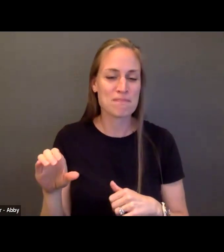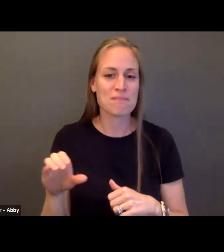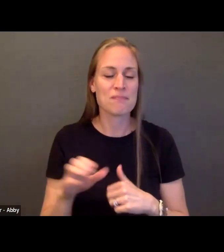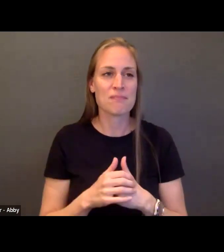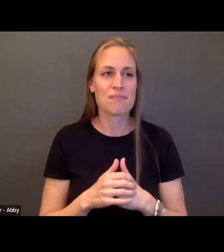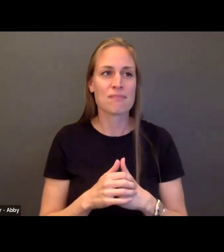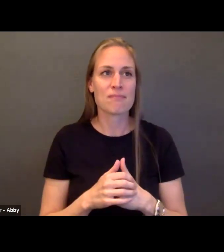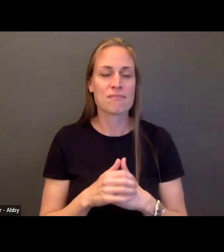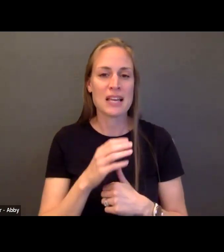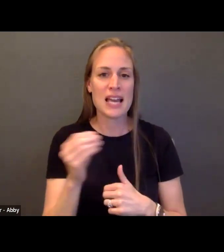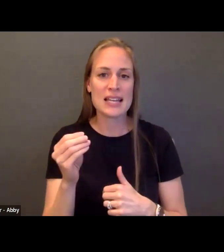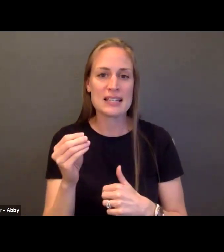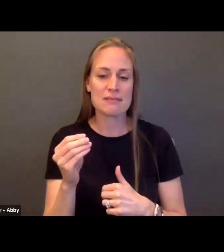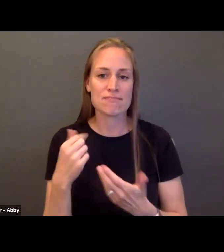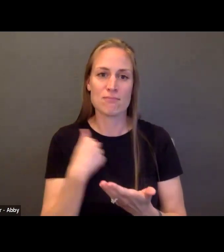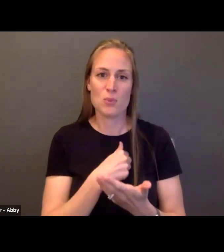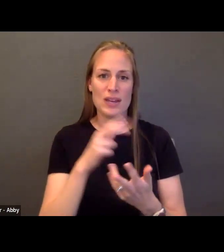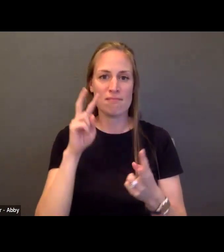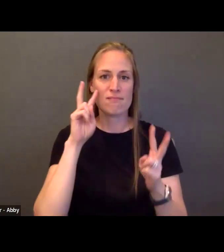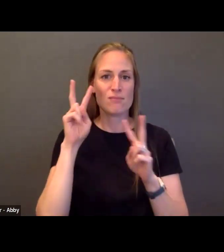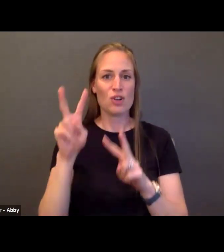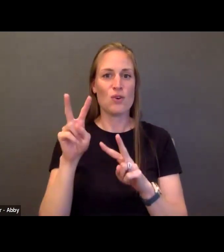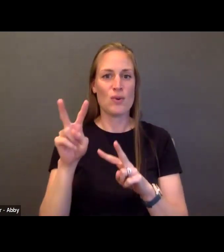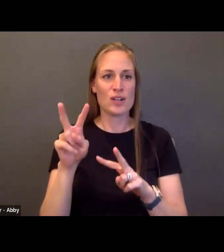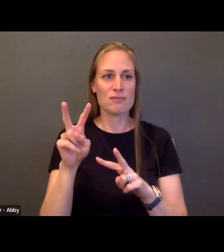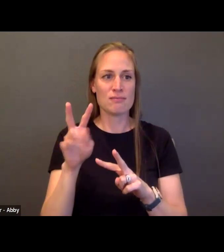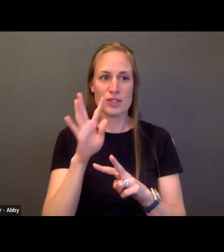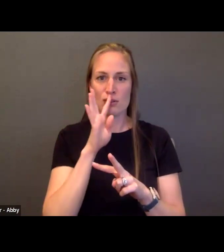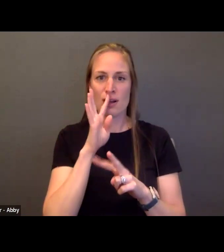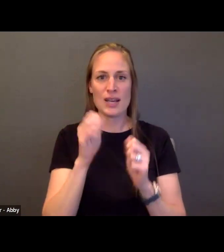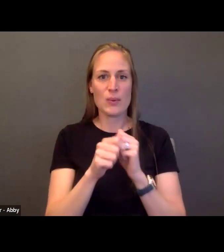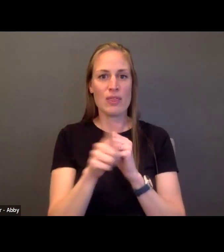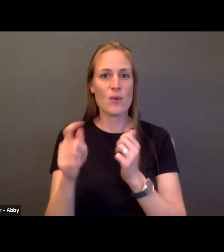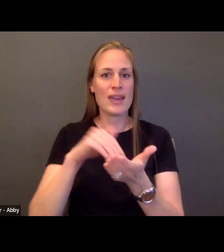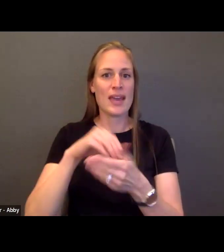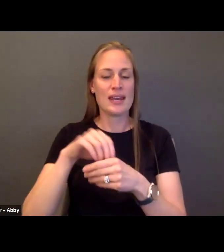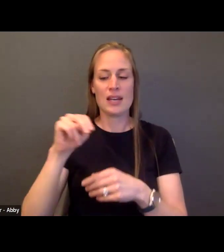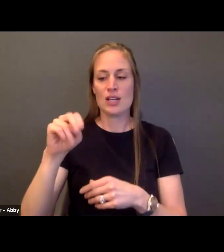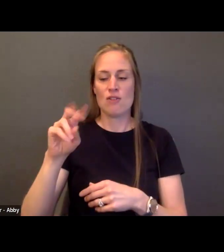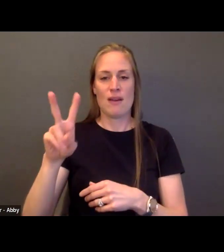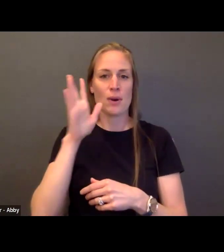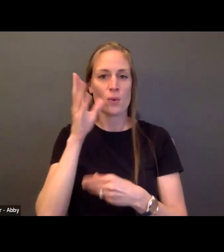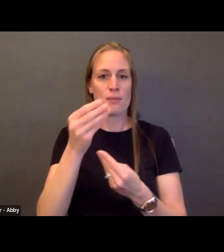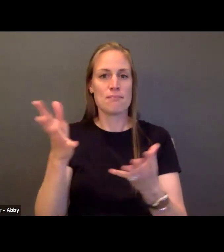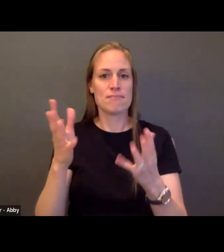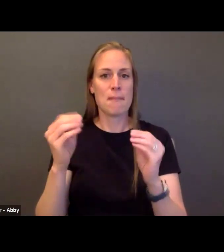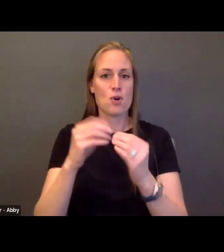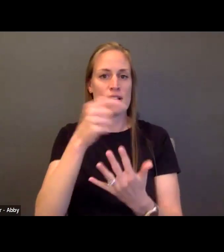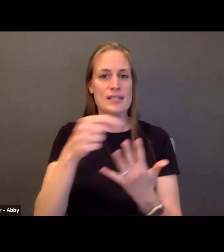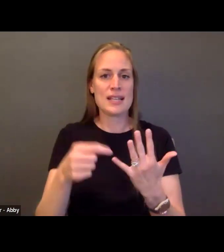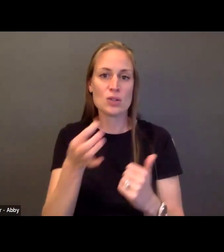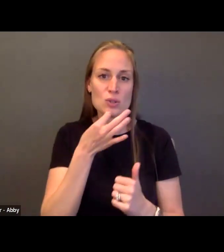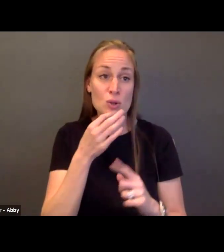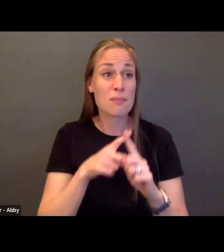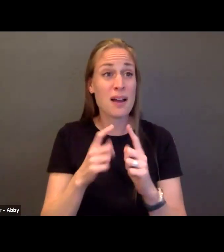And we'll look forward to talking with you in November. We'll be giving you some more details soon. But in the meantime, everyone